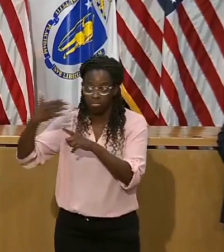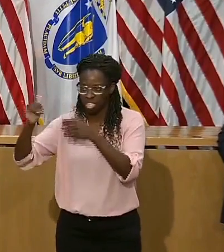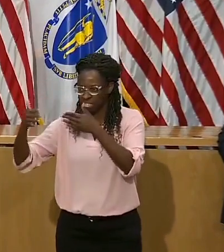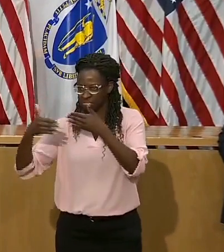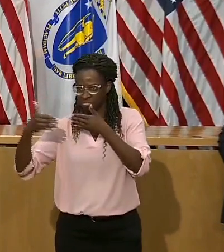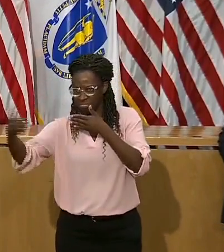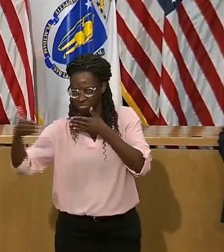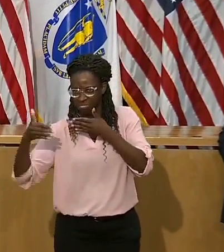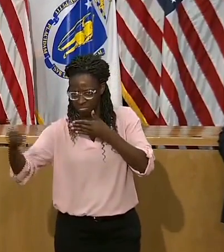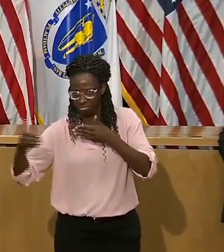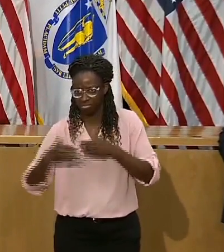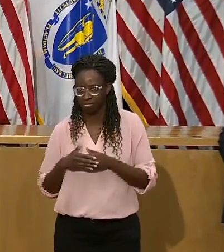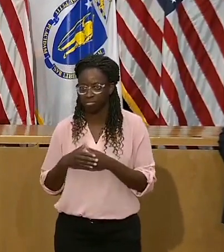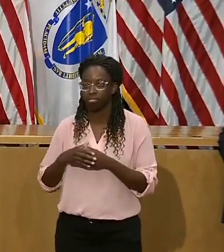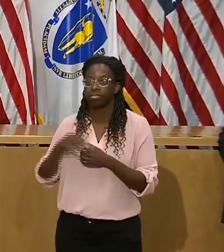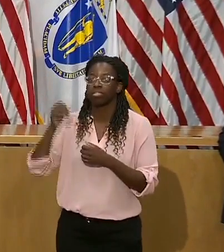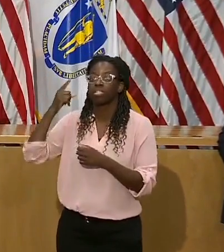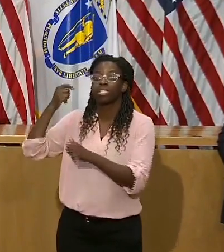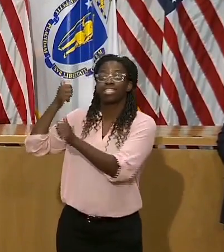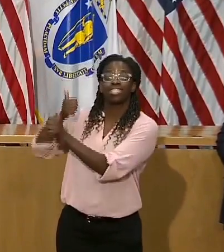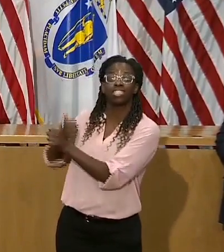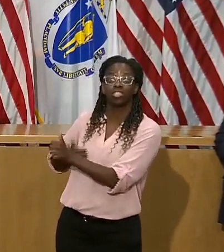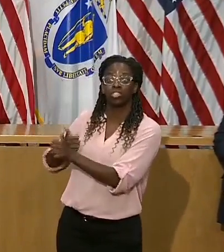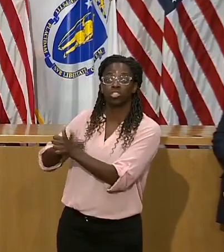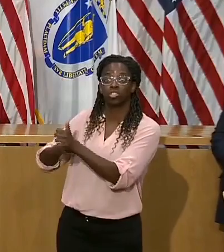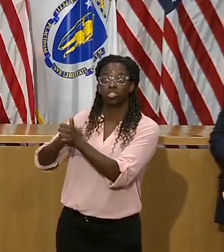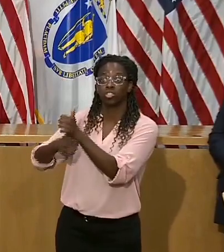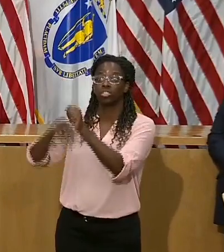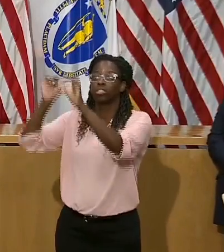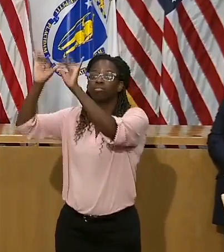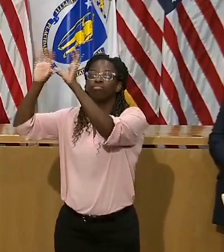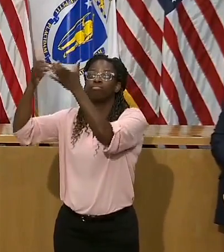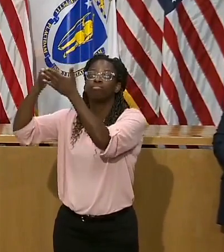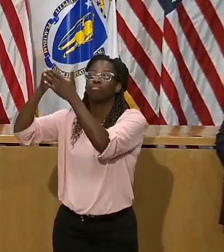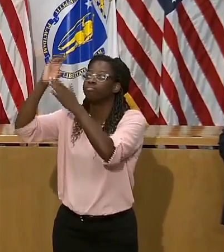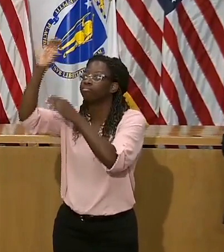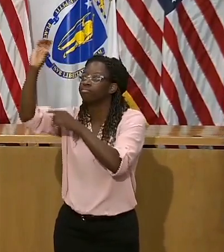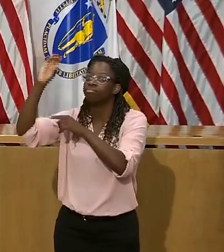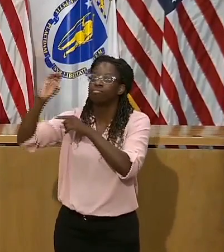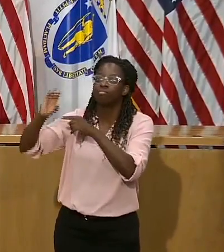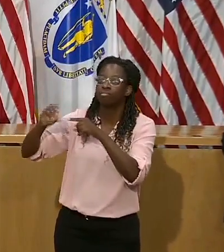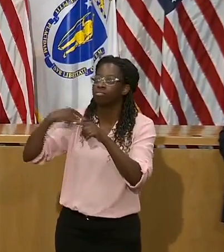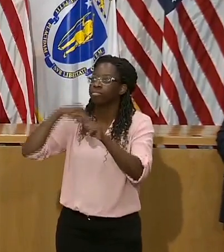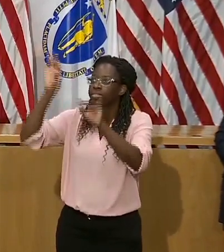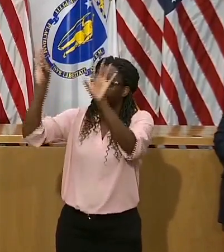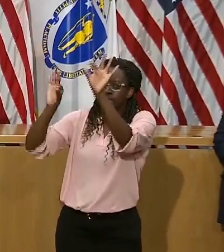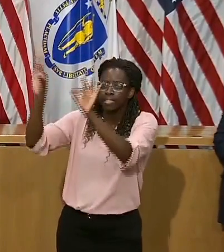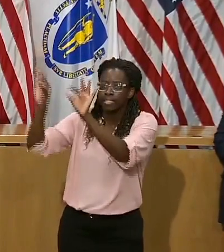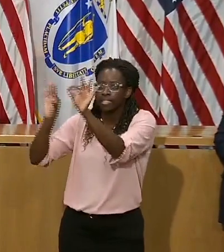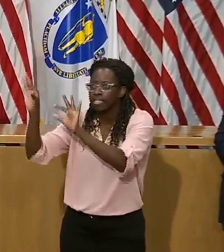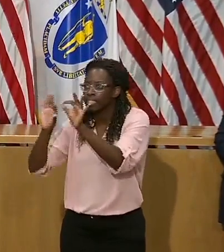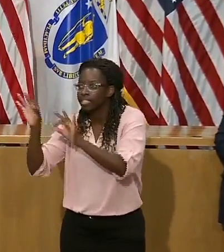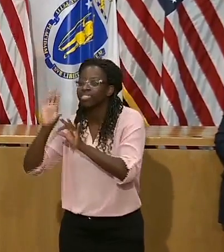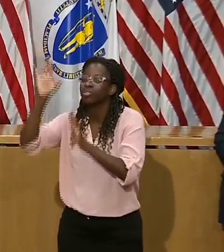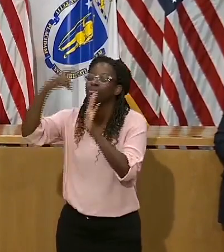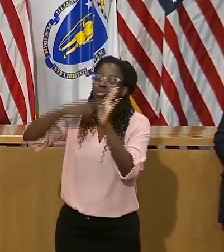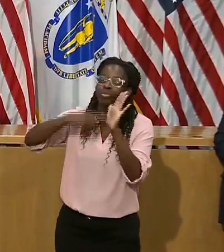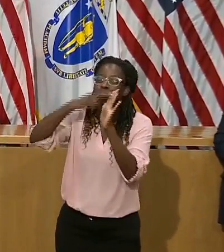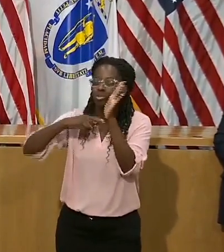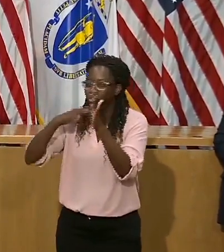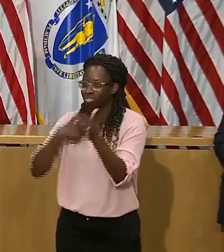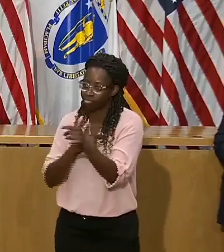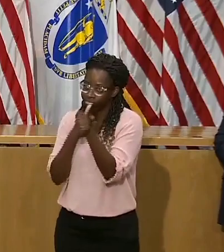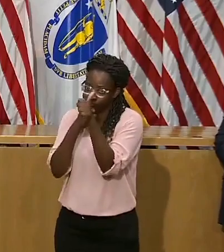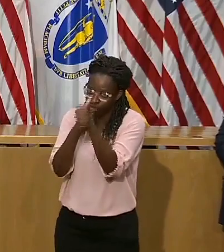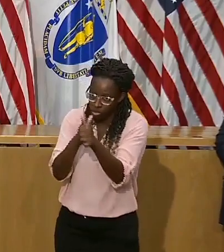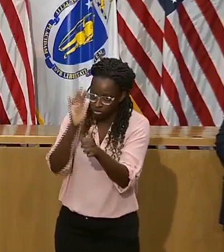rules associated with filing the applications, as Joe and the folks at Mass Growth Capital will, and as some of these other programs